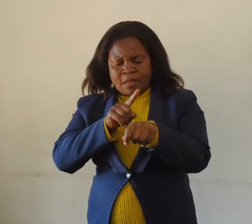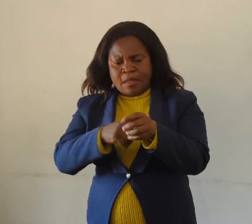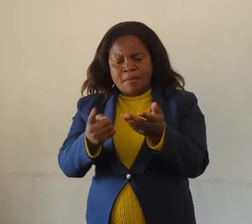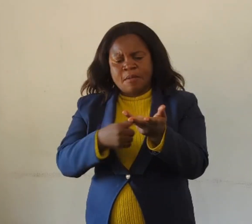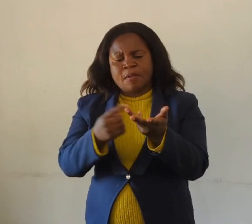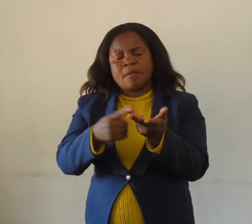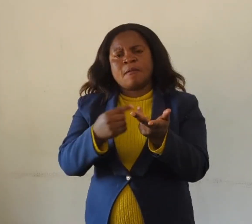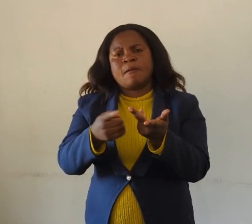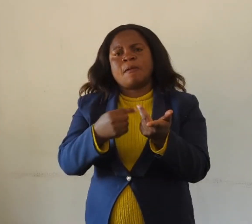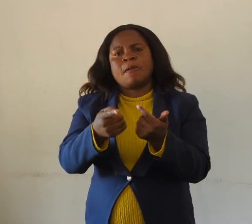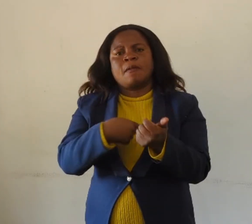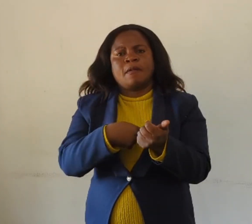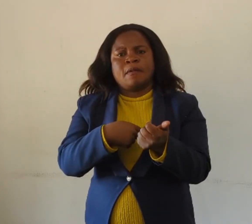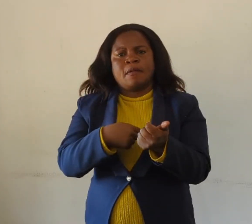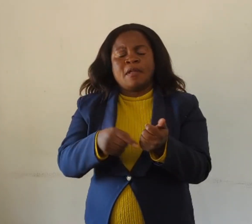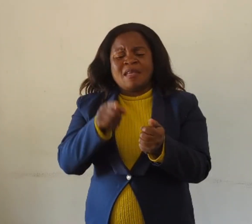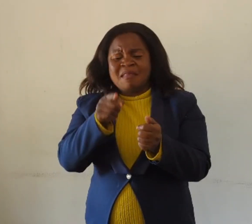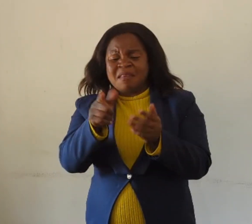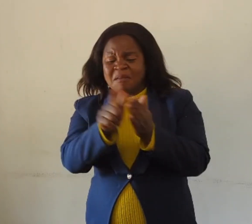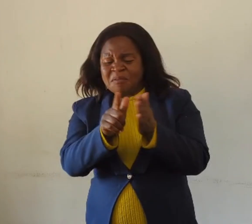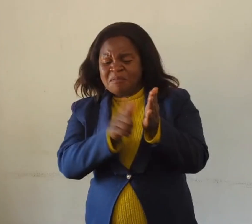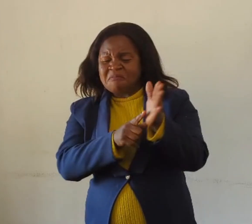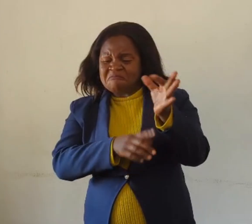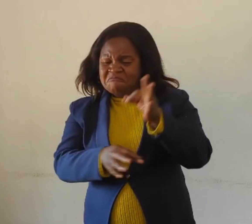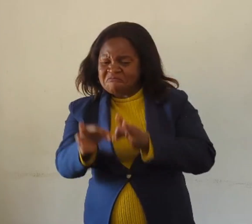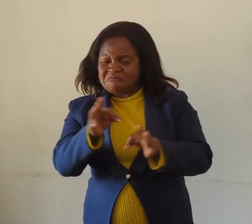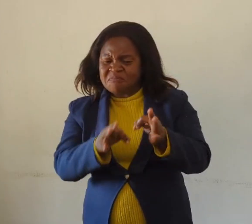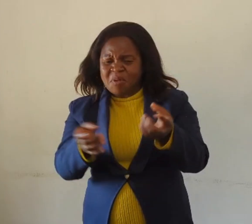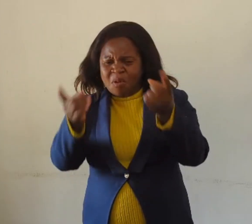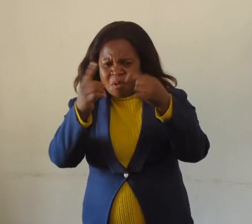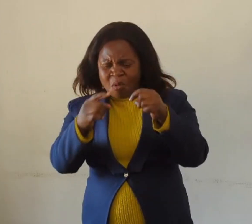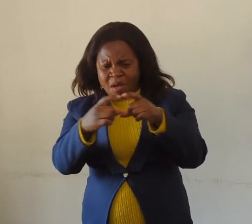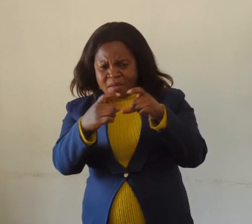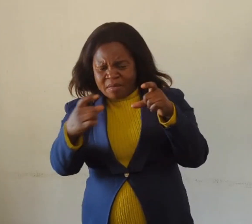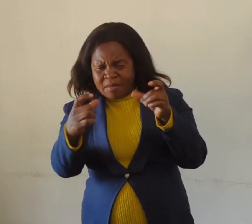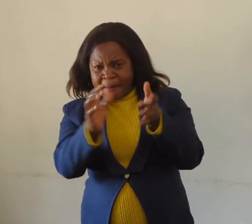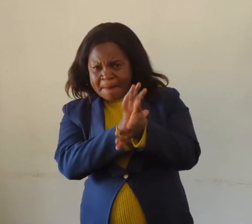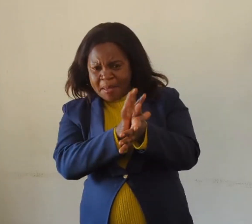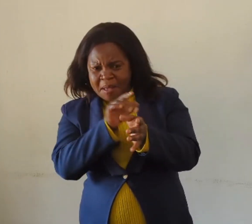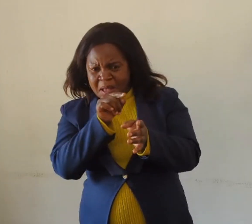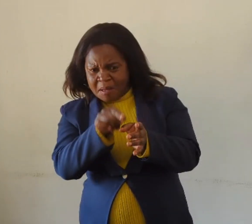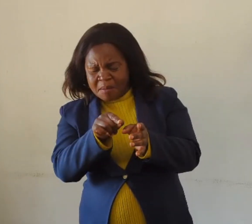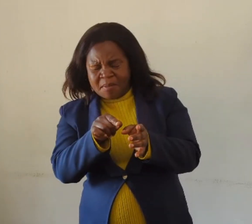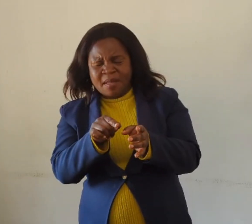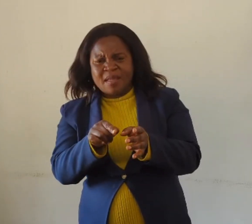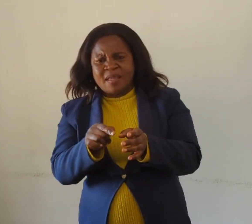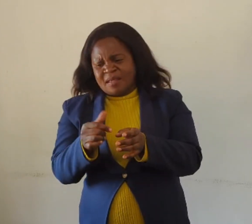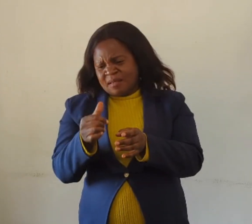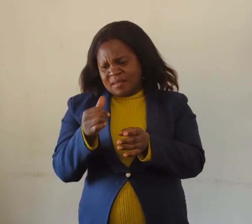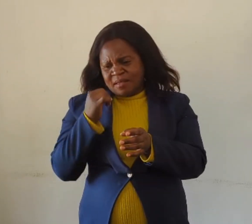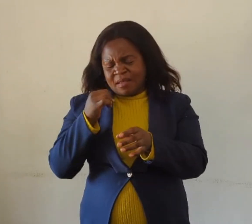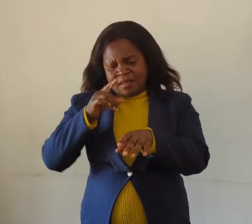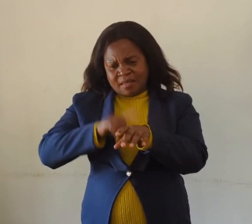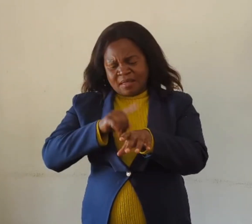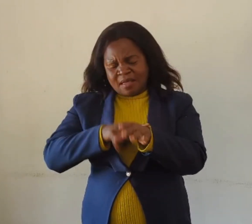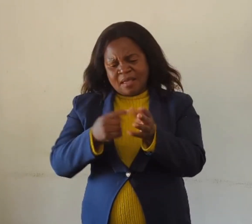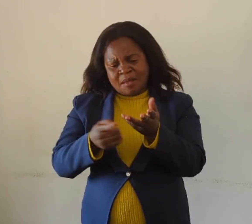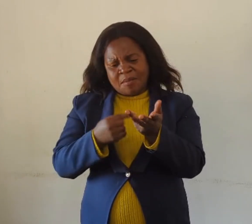The provision also states that when a ballot paper is rejected during counting, the presiding